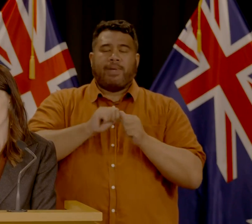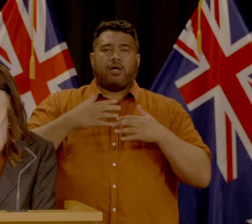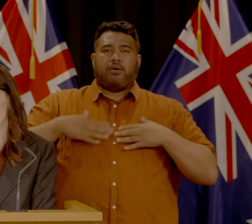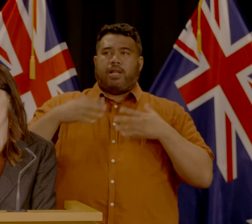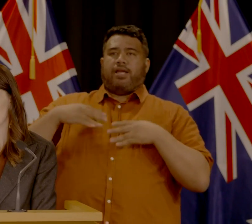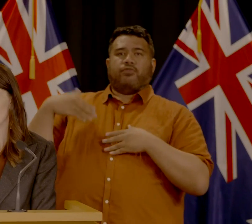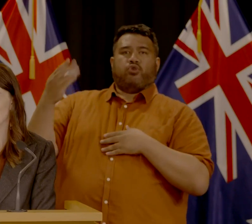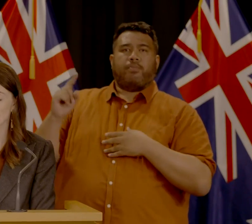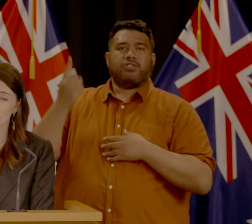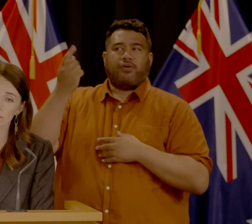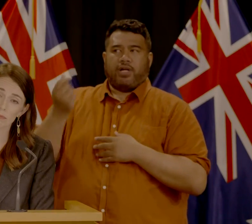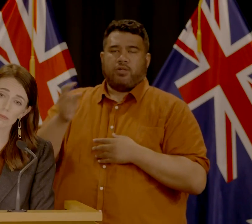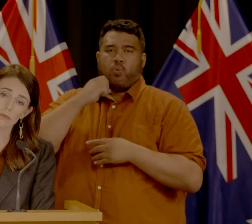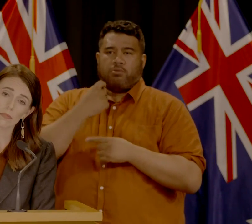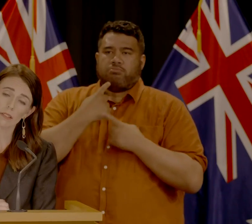entire package tomorrow.